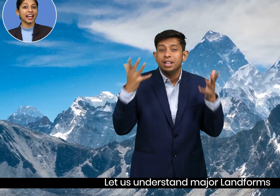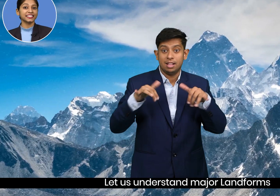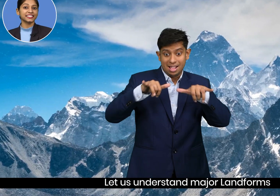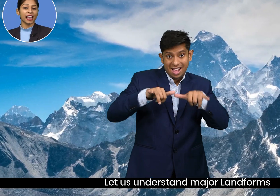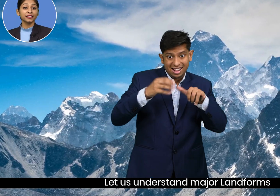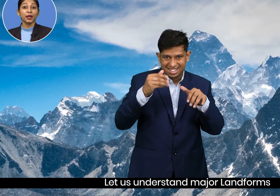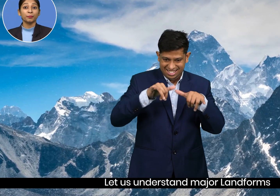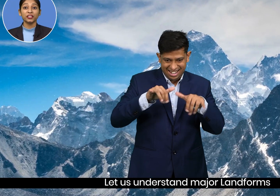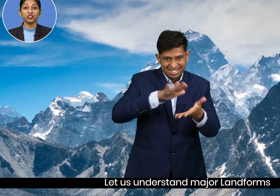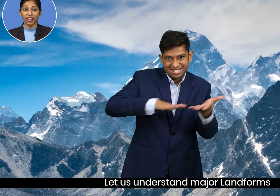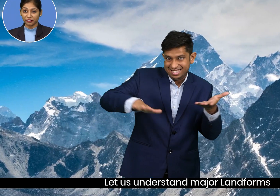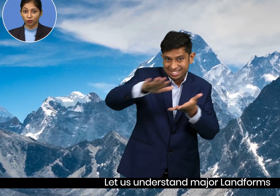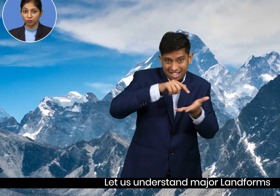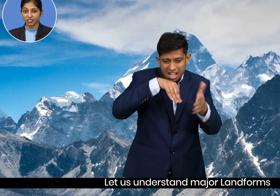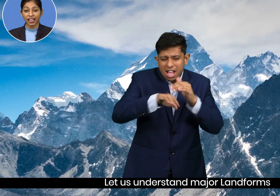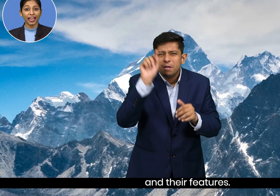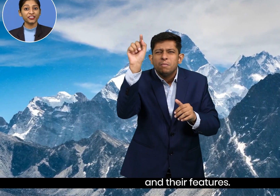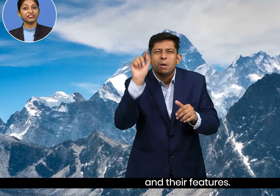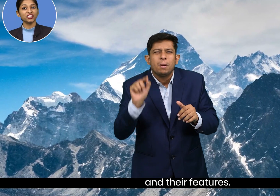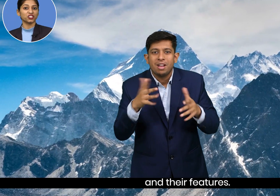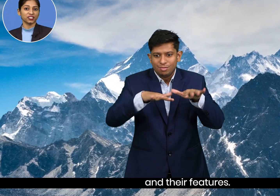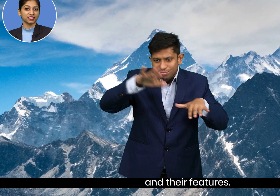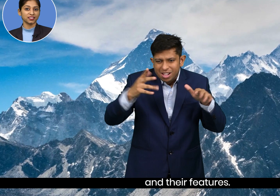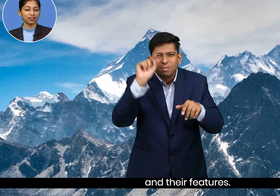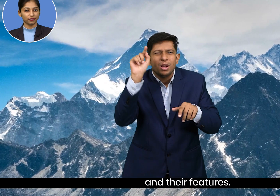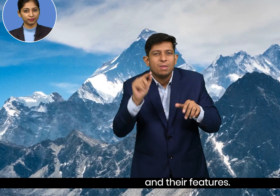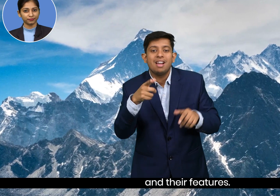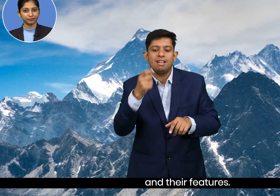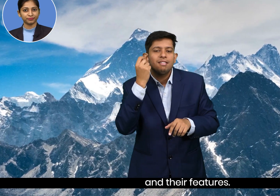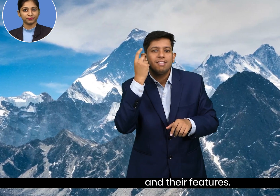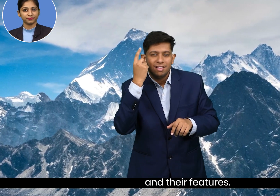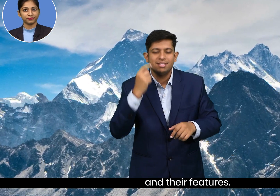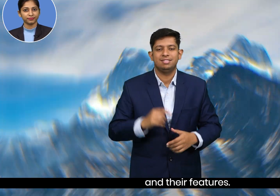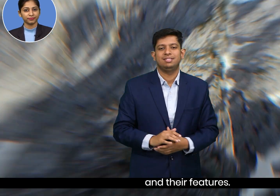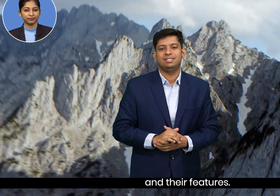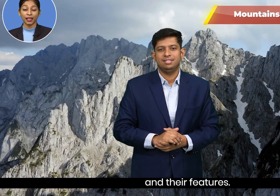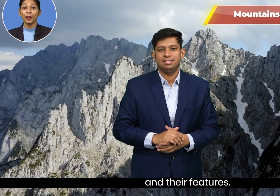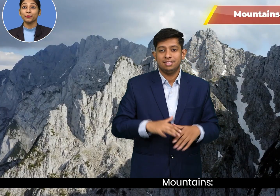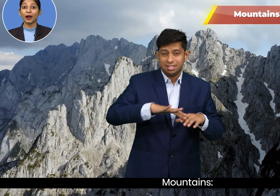Let us understand major landforms and their features.